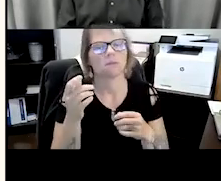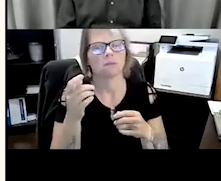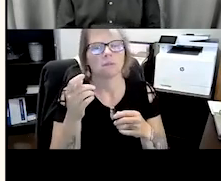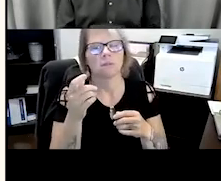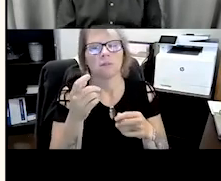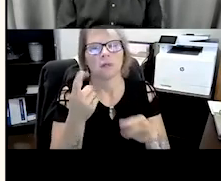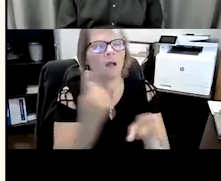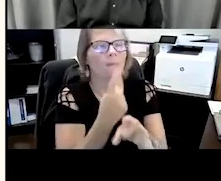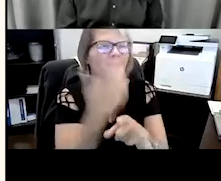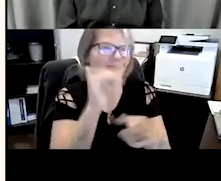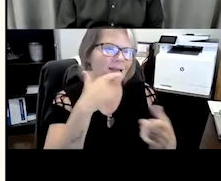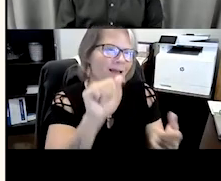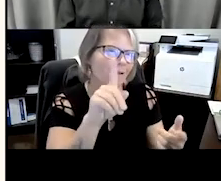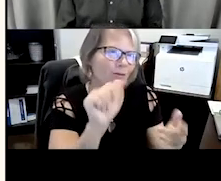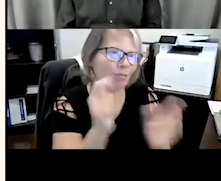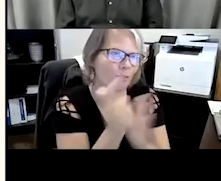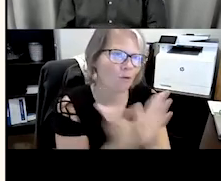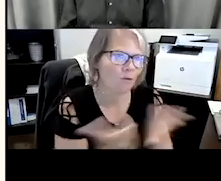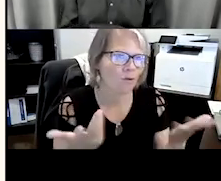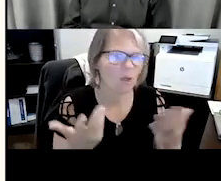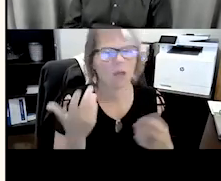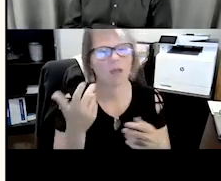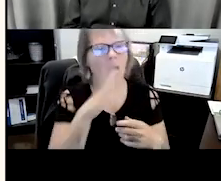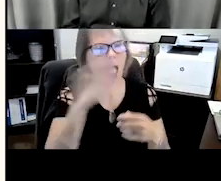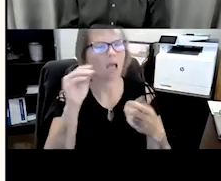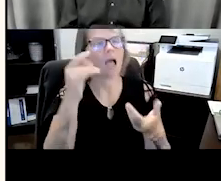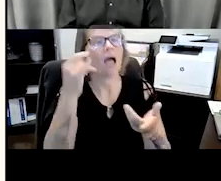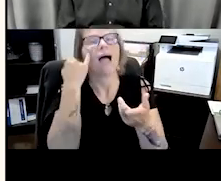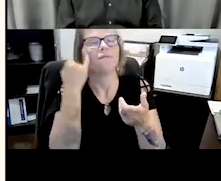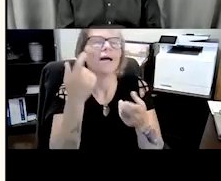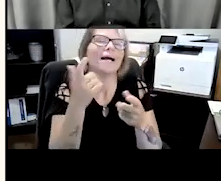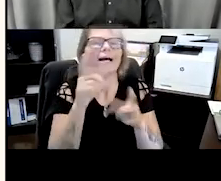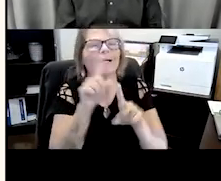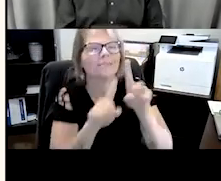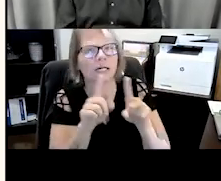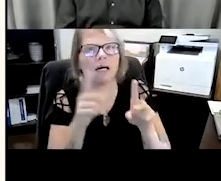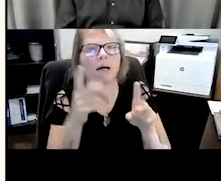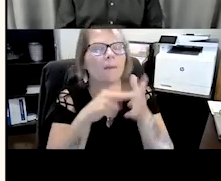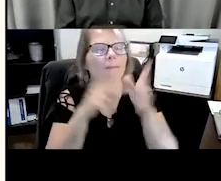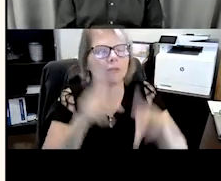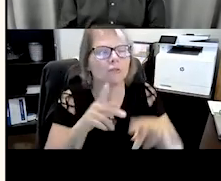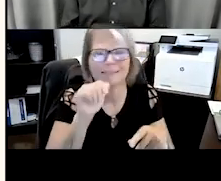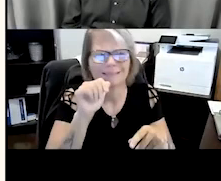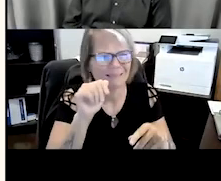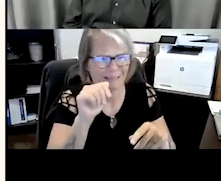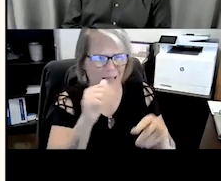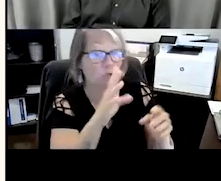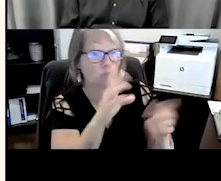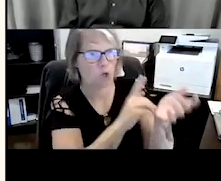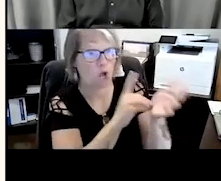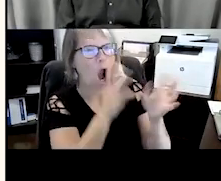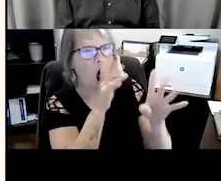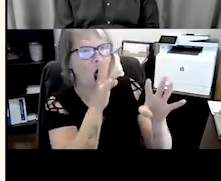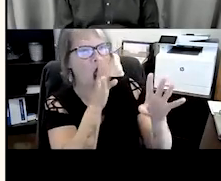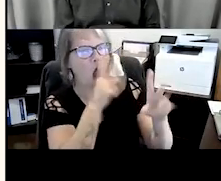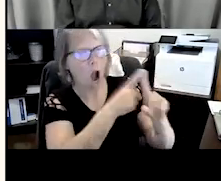Now, Alabama has permits as well, and permitted interpreters are appropriate in some settings. Now, again, the Americans with Disabilities Act